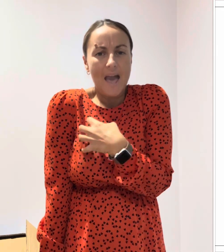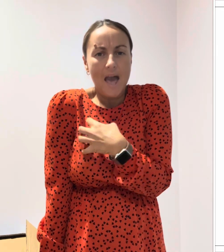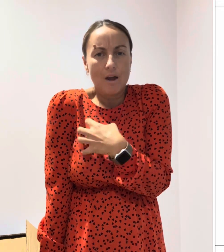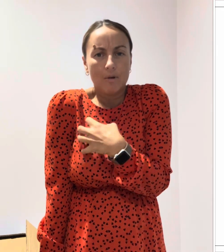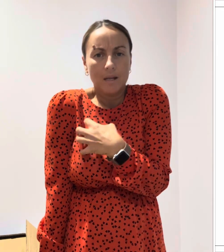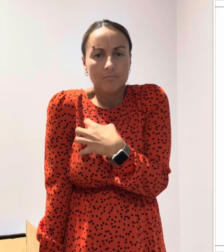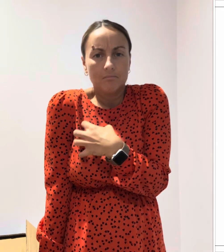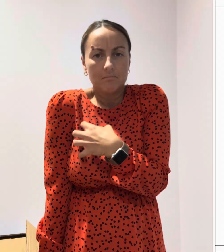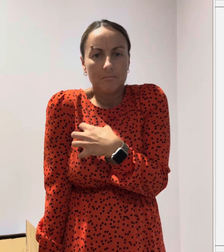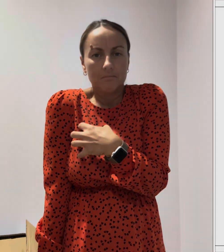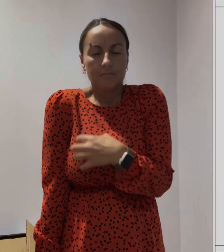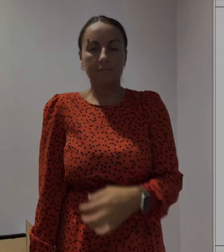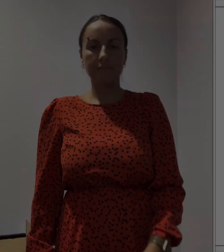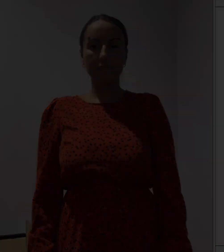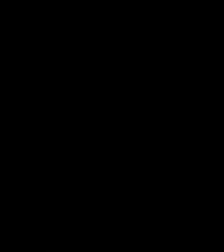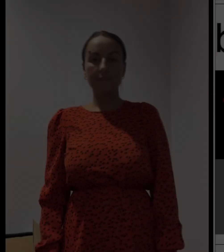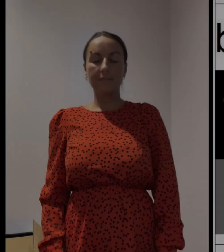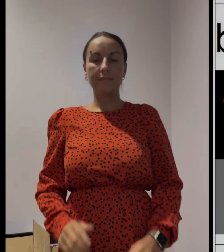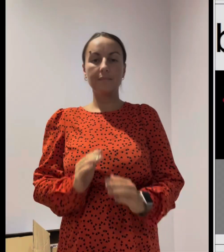scary.